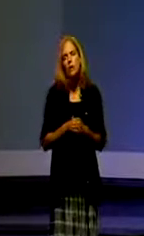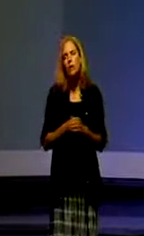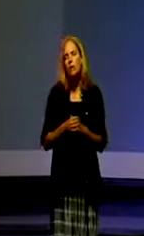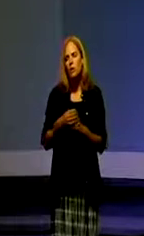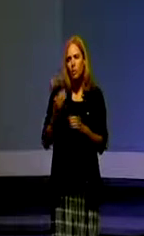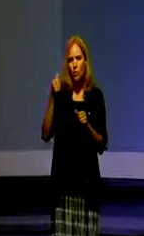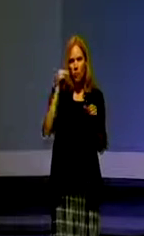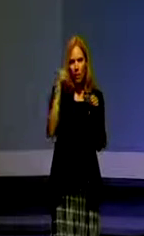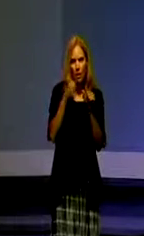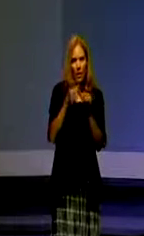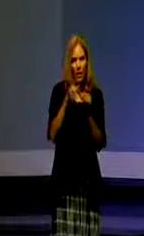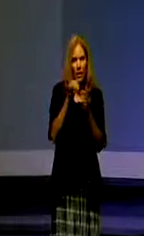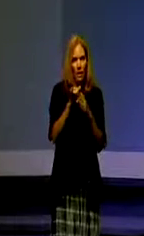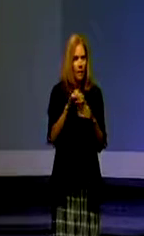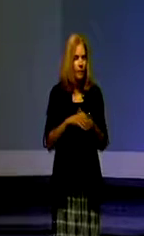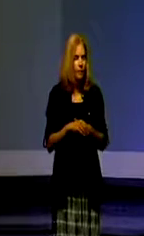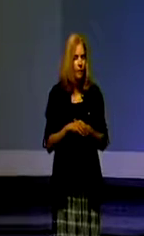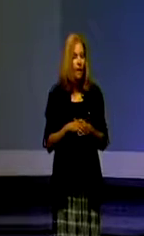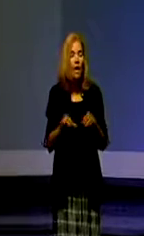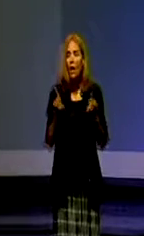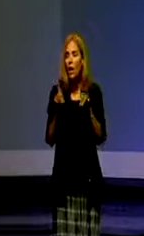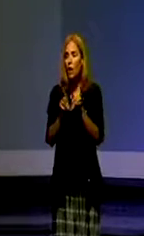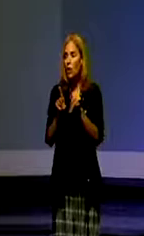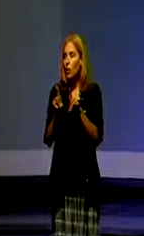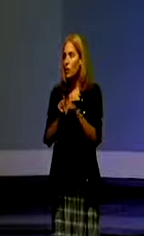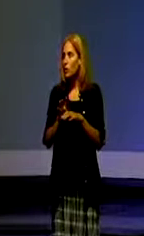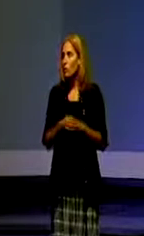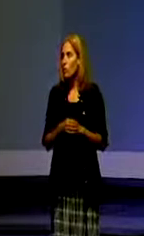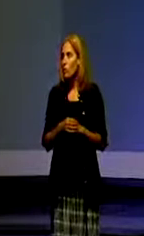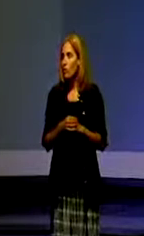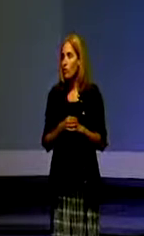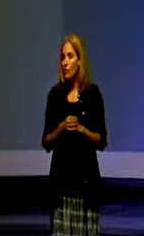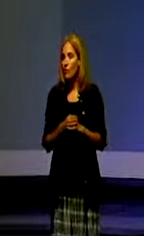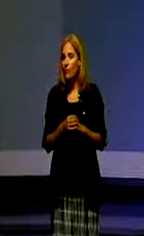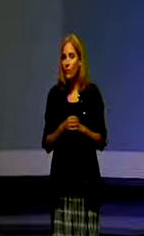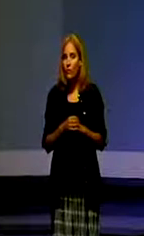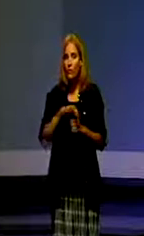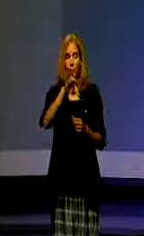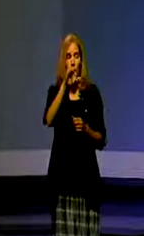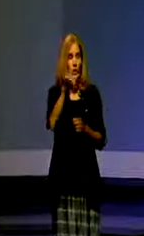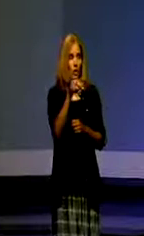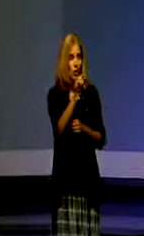keep that in your minds. And then also coming up is